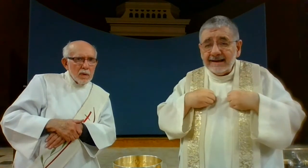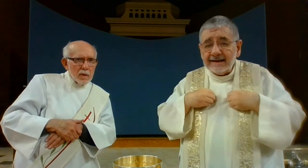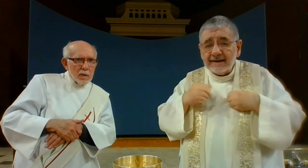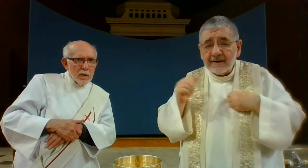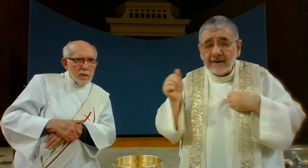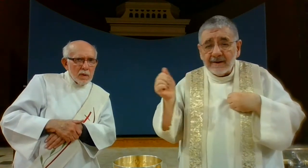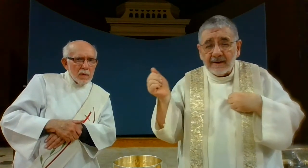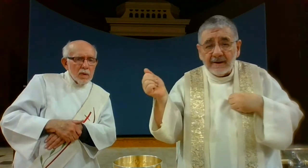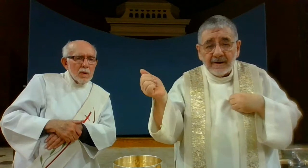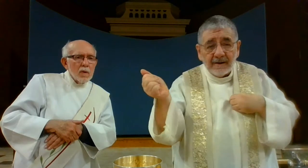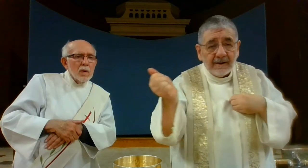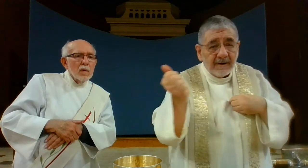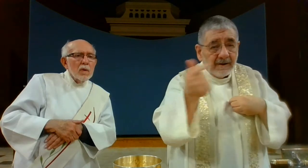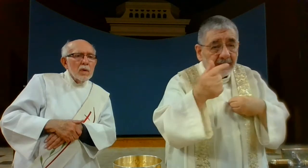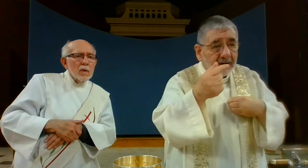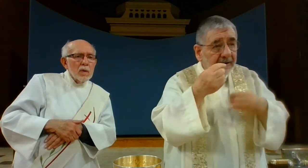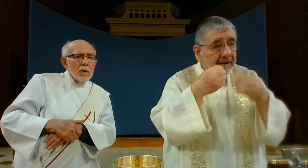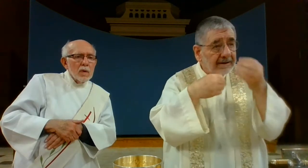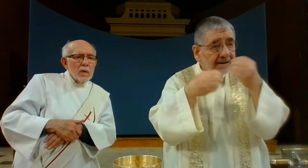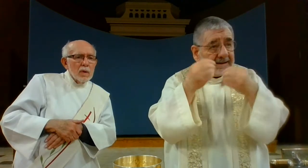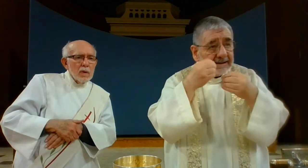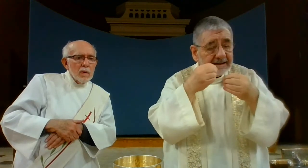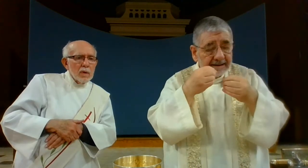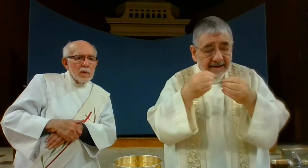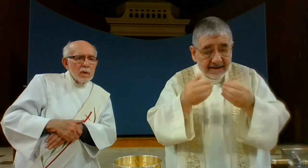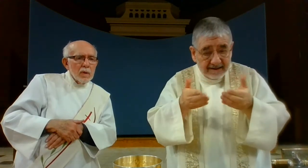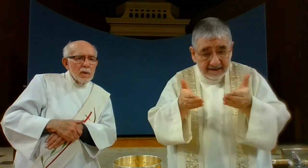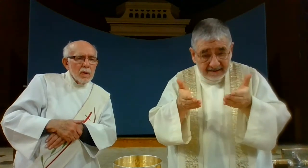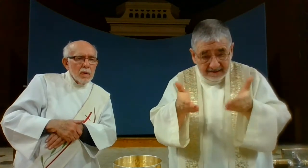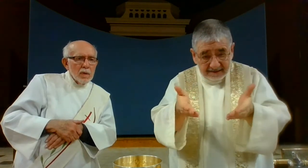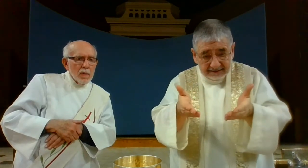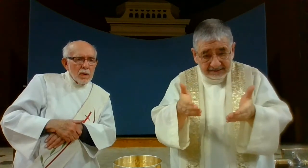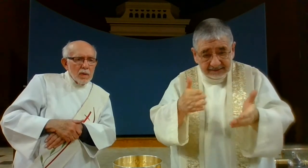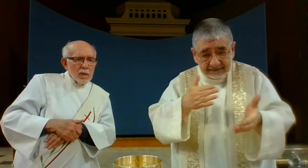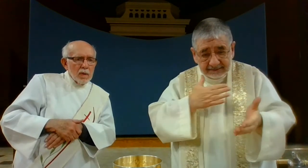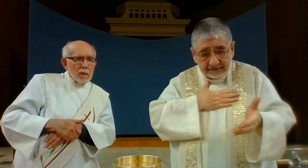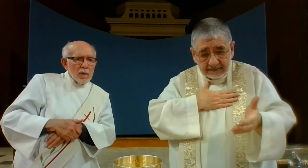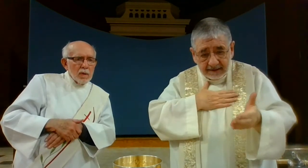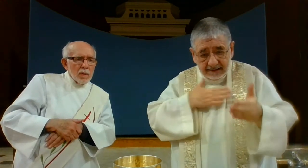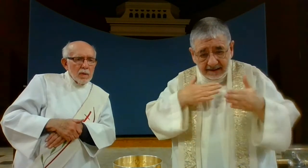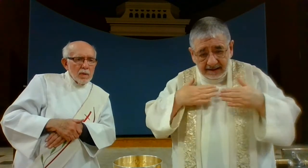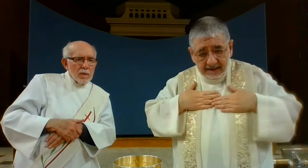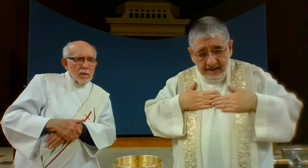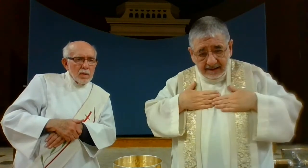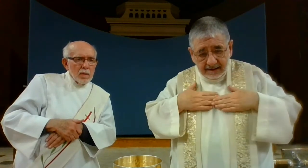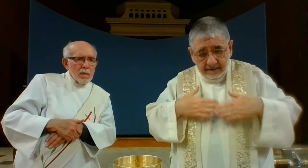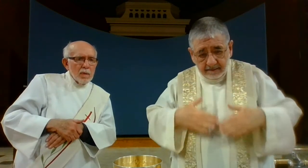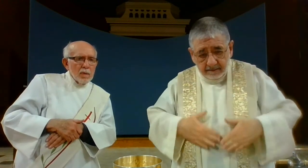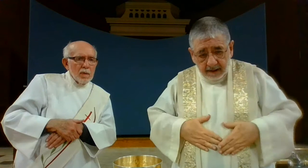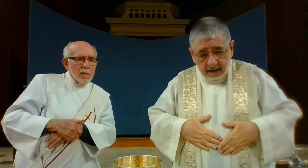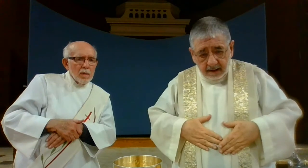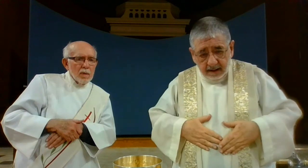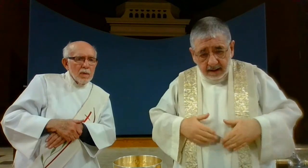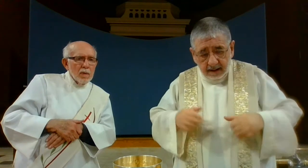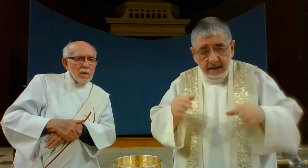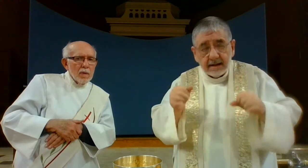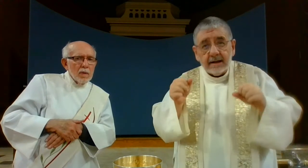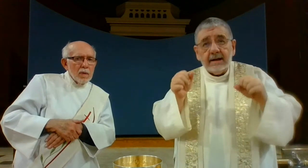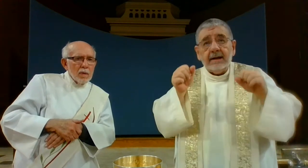take this, all of you, and eat of it, for this is my body, which